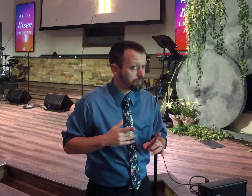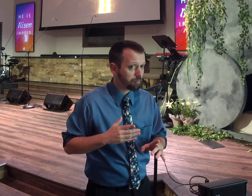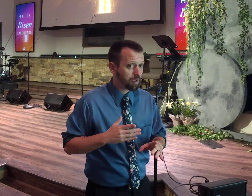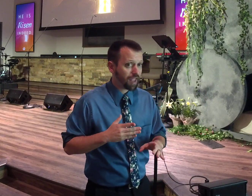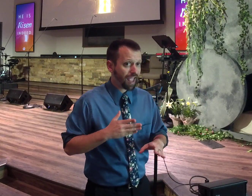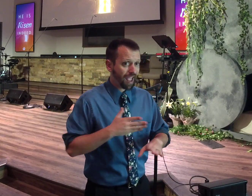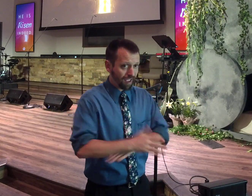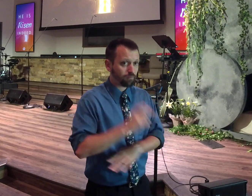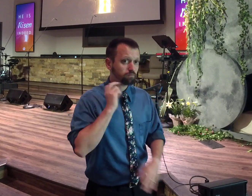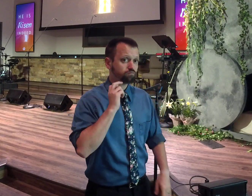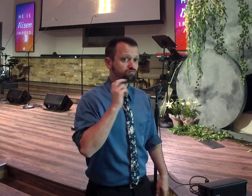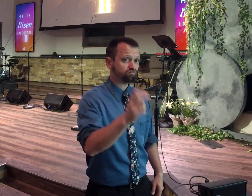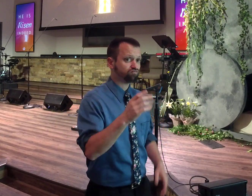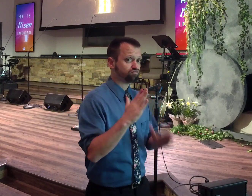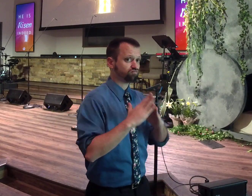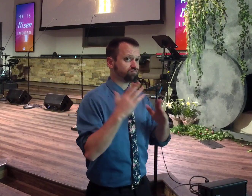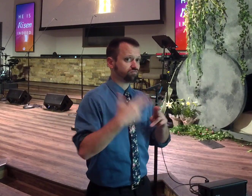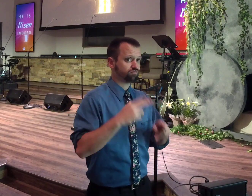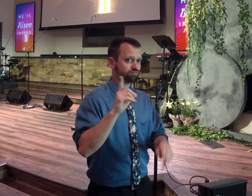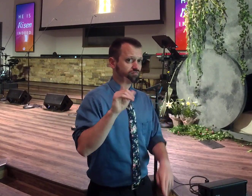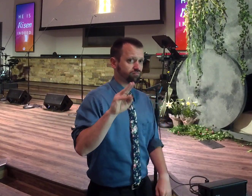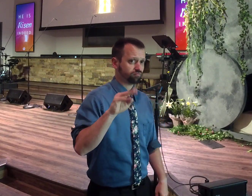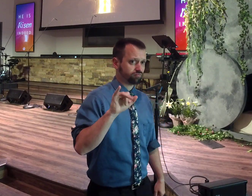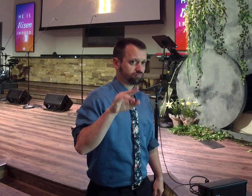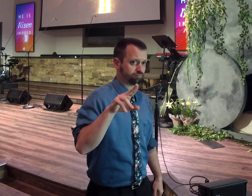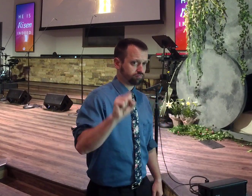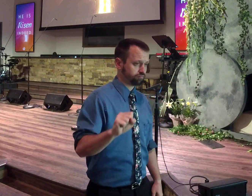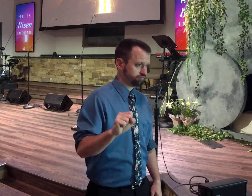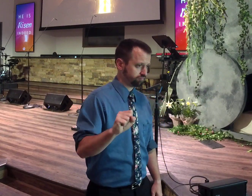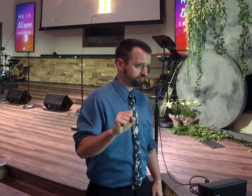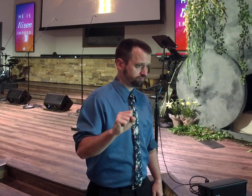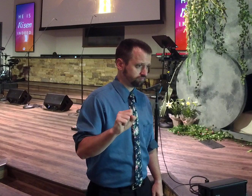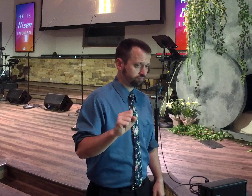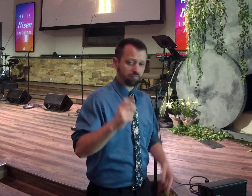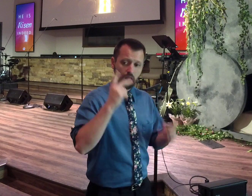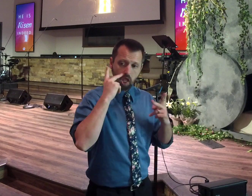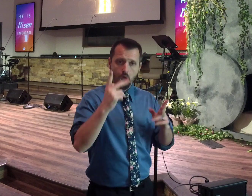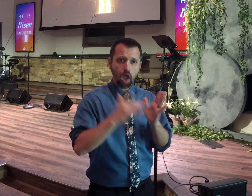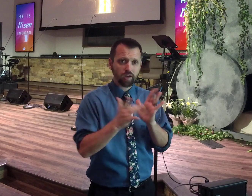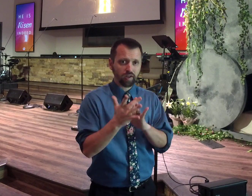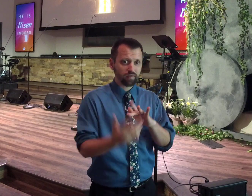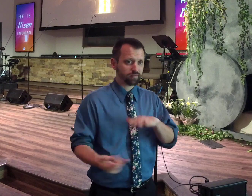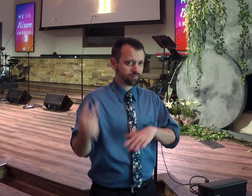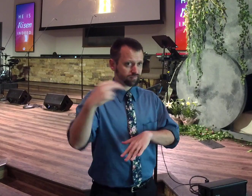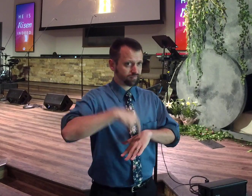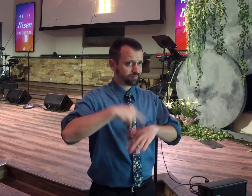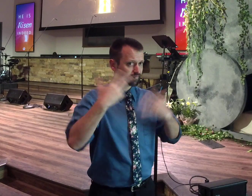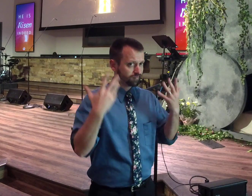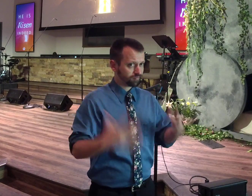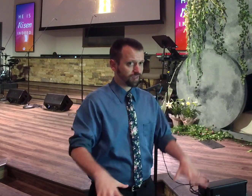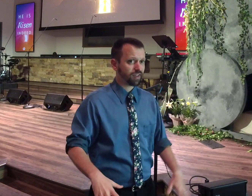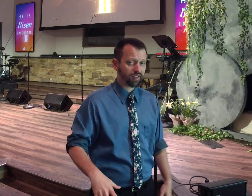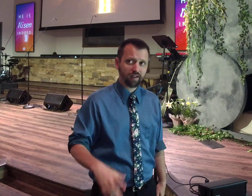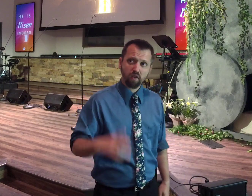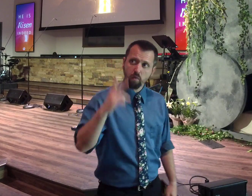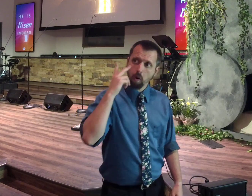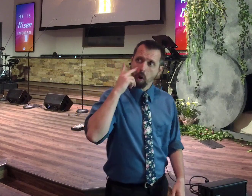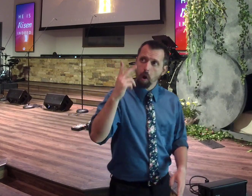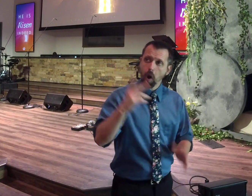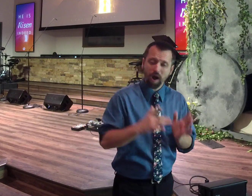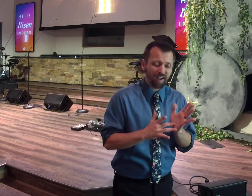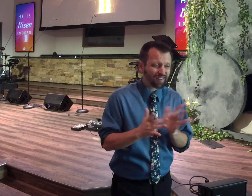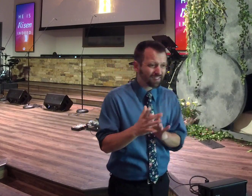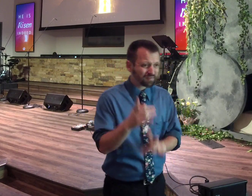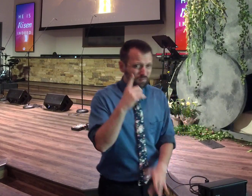his way to the city of Damascus, he encountered the resurrected Jesus Christ. And when he saw Jesus with his own eyes,